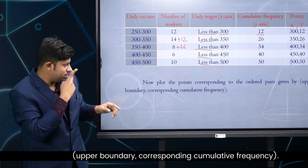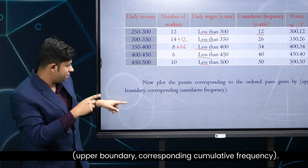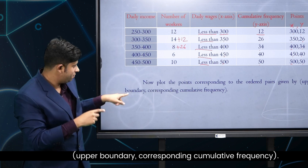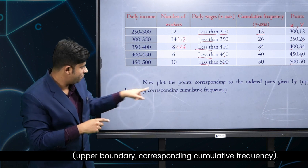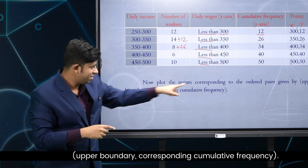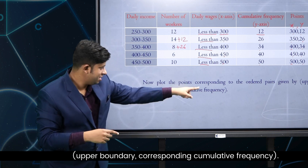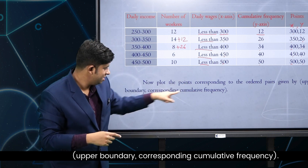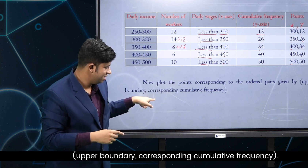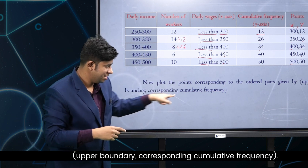cumulative frequency.